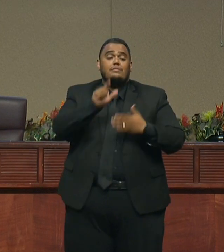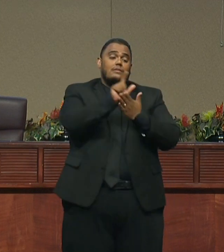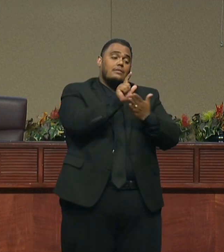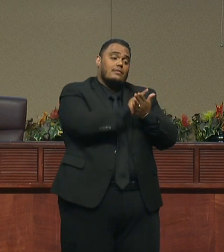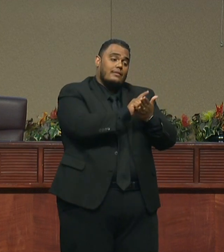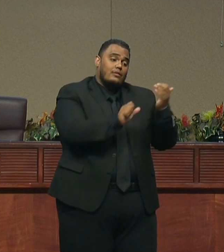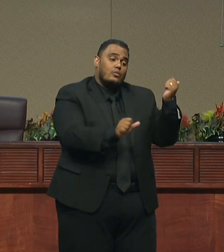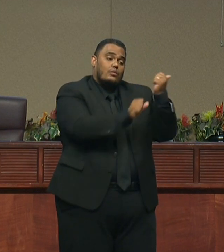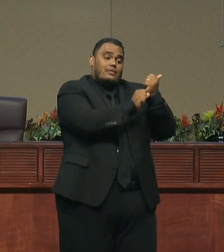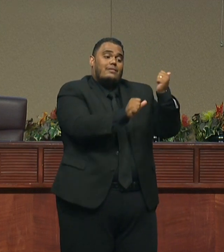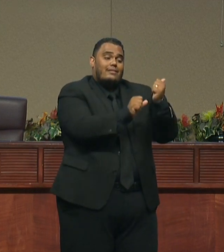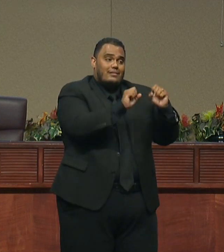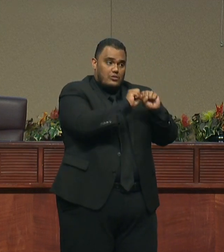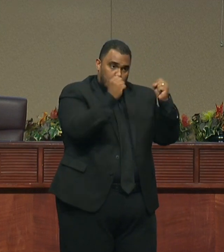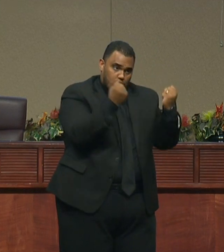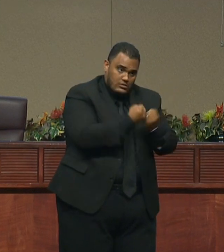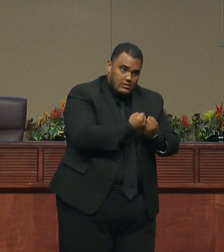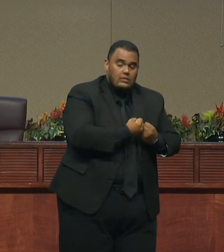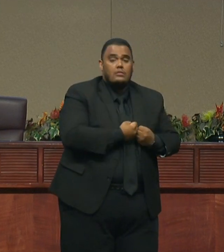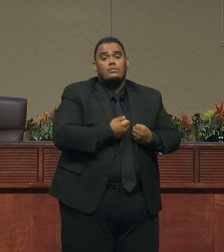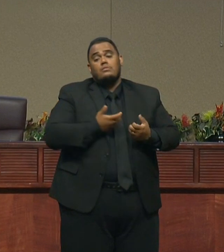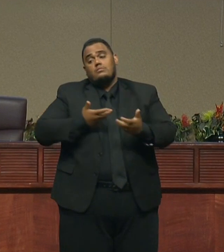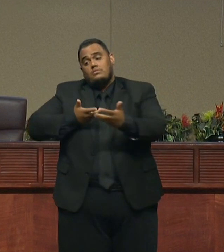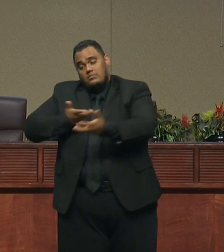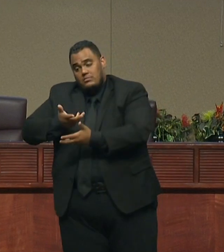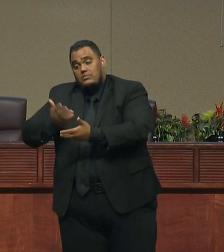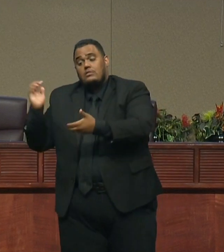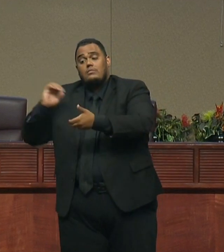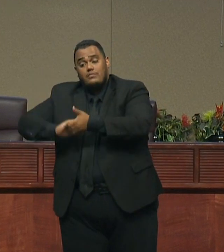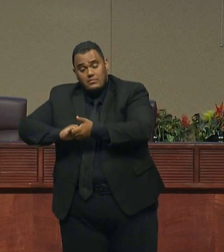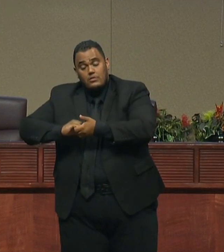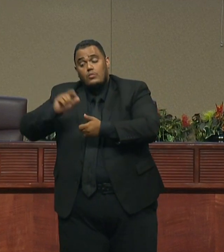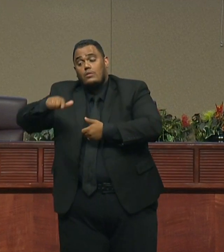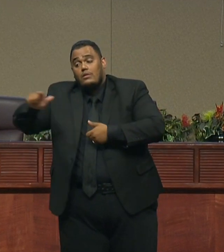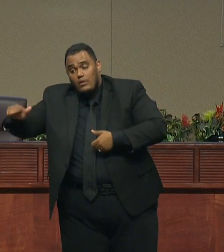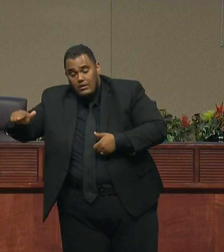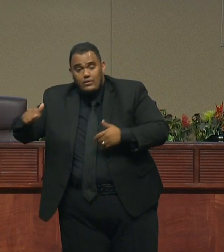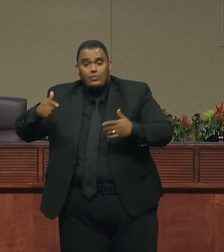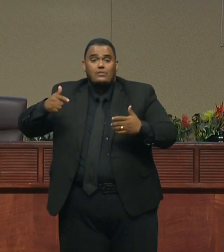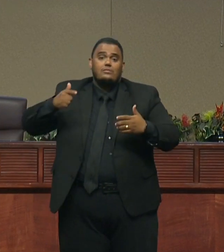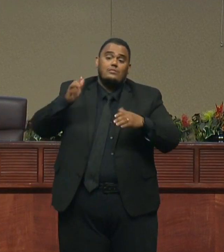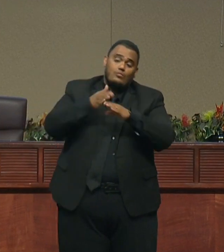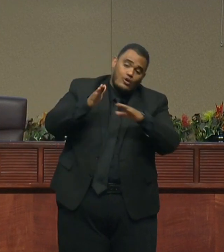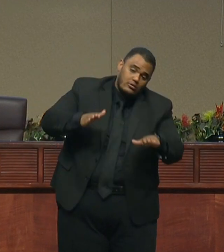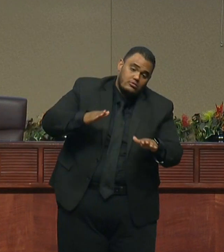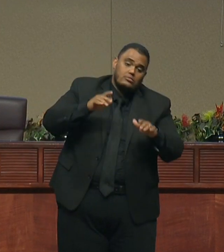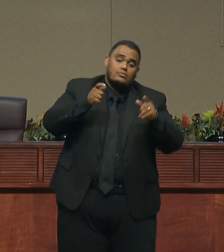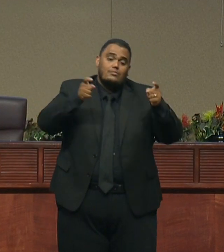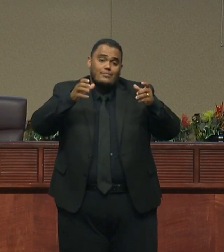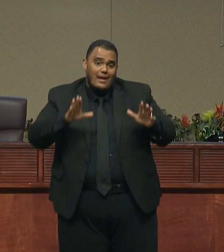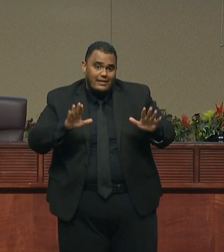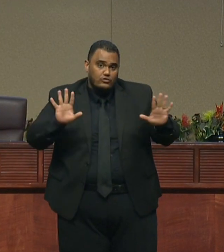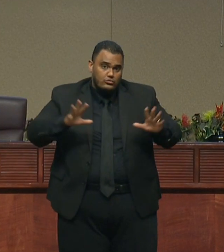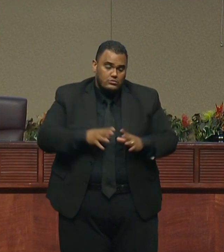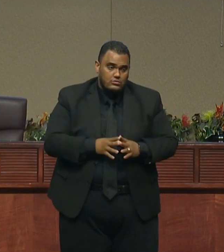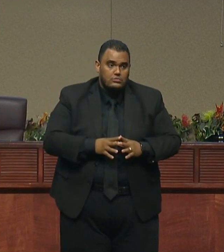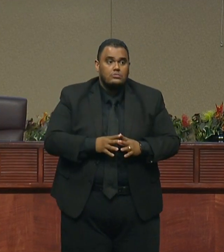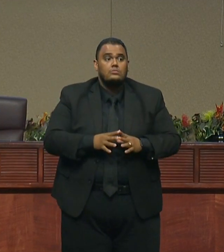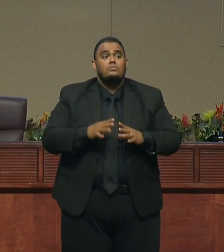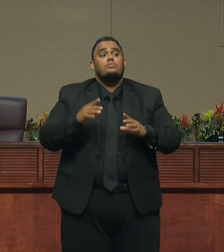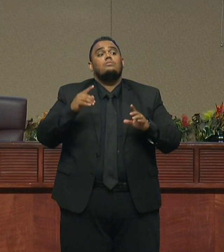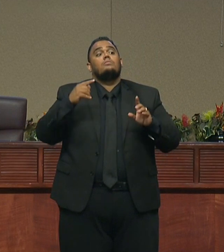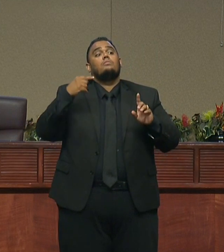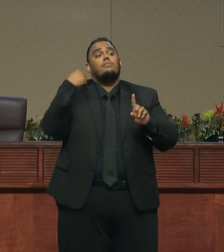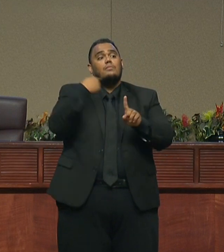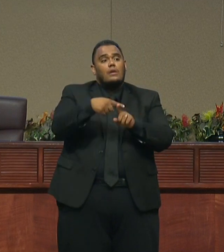with landlords or apartment managers, et cetera. And for the most part, what